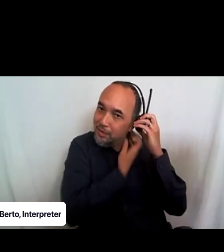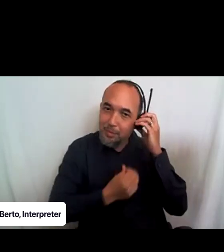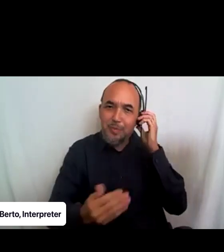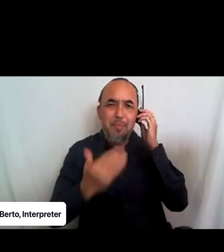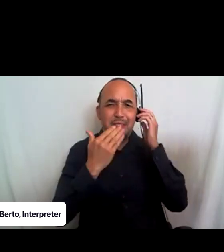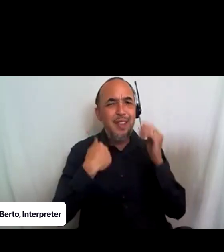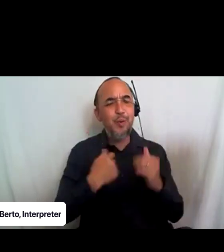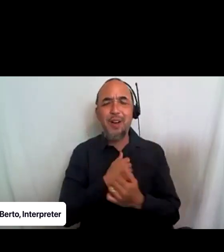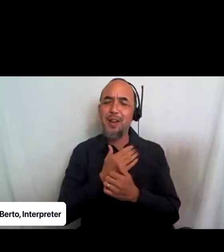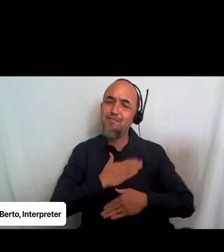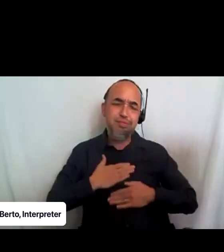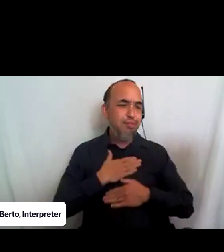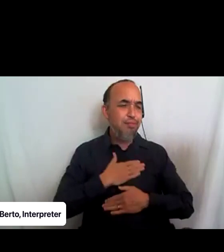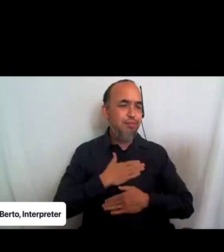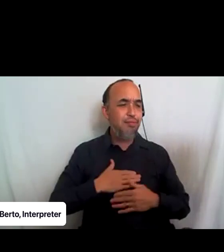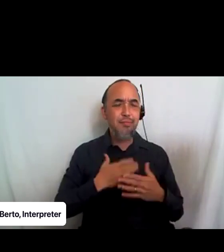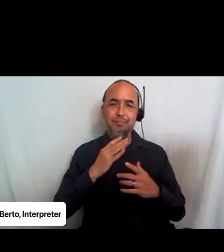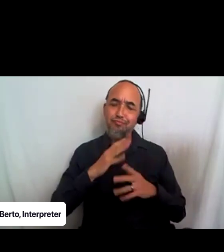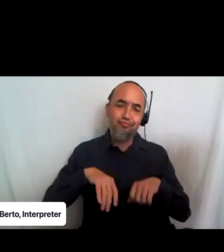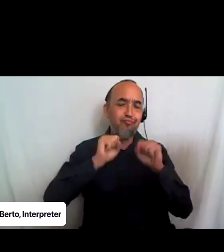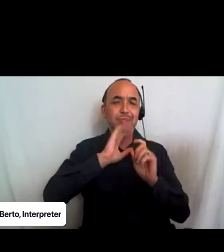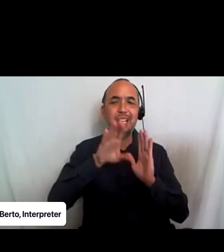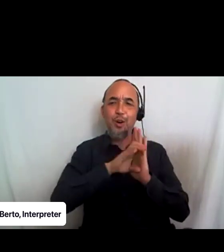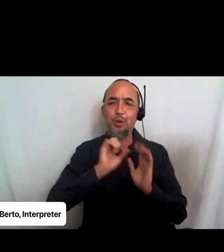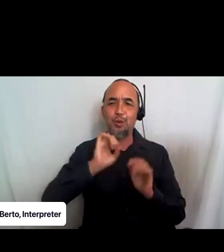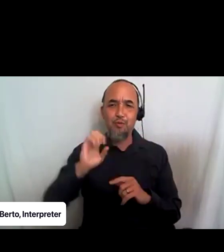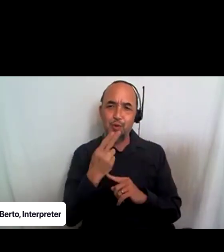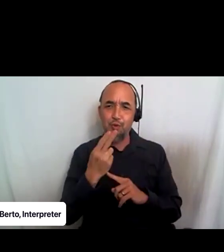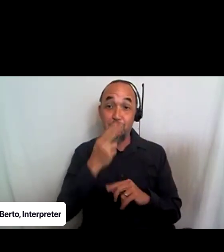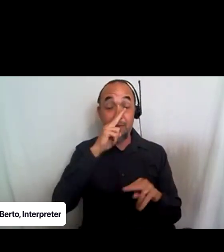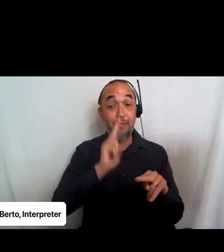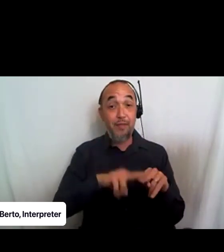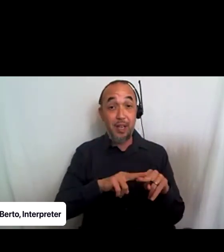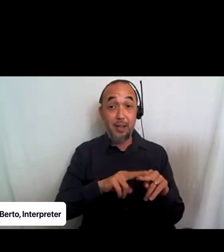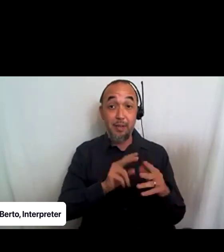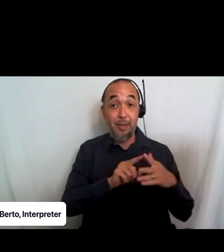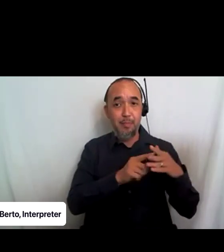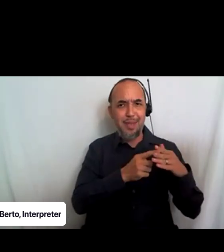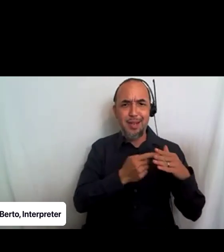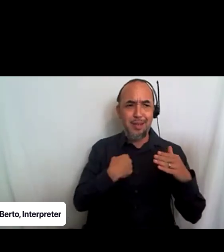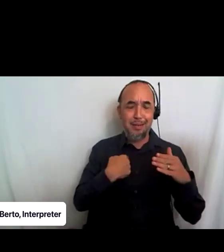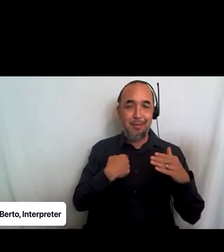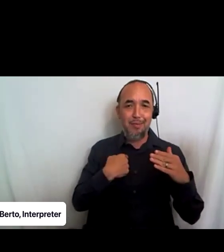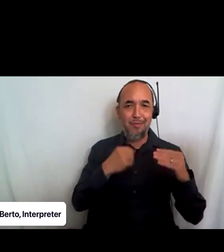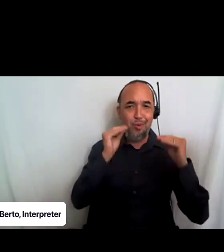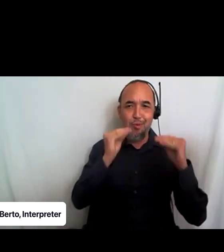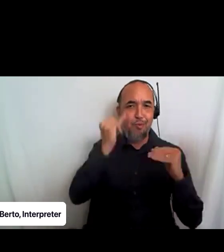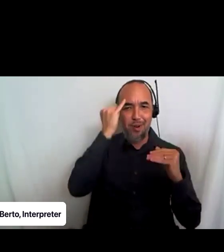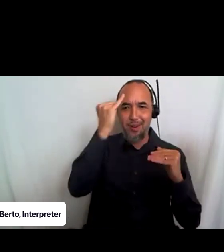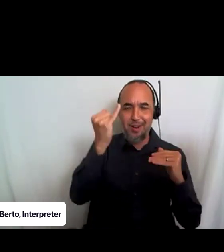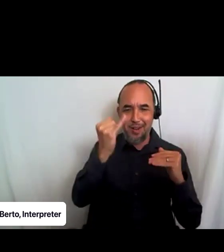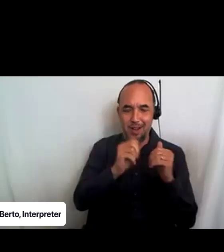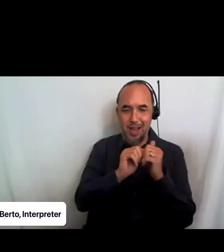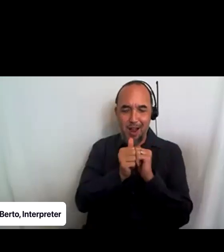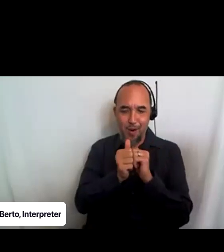Roach. Um, Roach turned out to be a fun character because in the beginning, I had no idea like how he'd